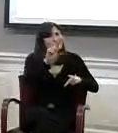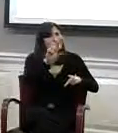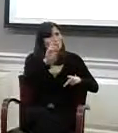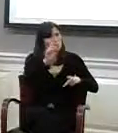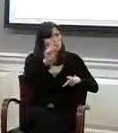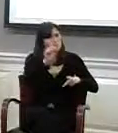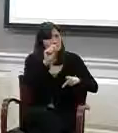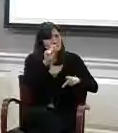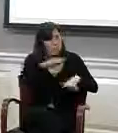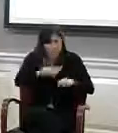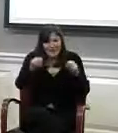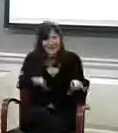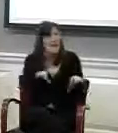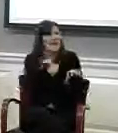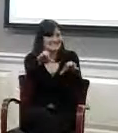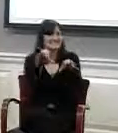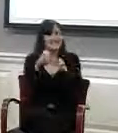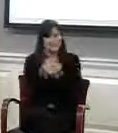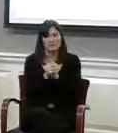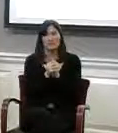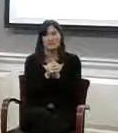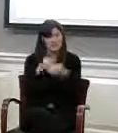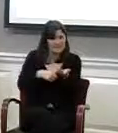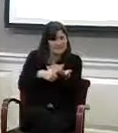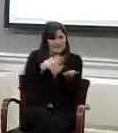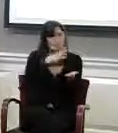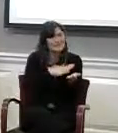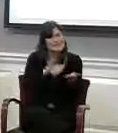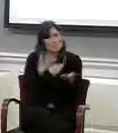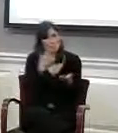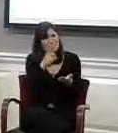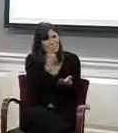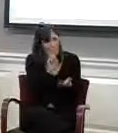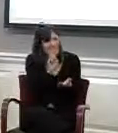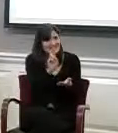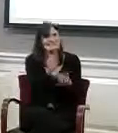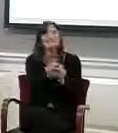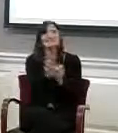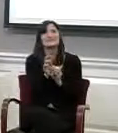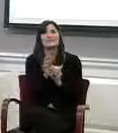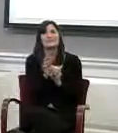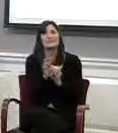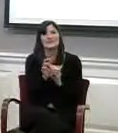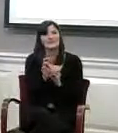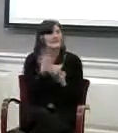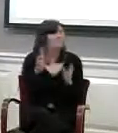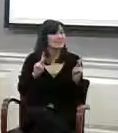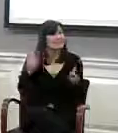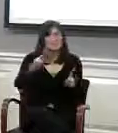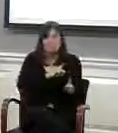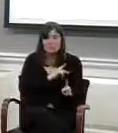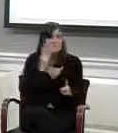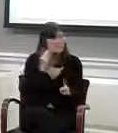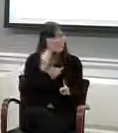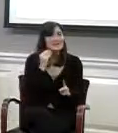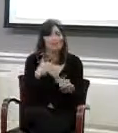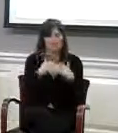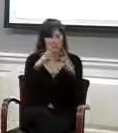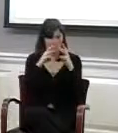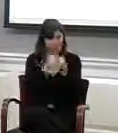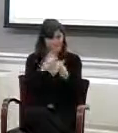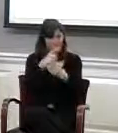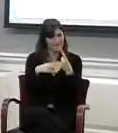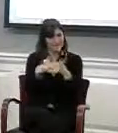discussing women's human rights and violations in relation to participants' personal experiences, and including workshops on